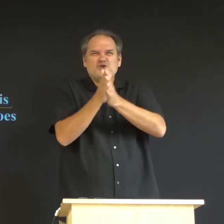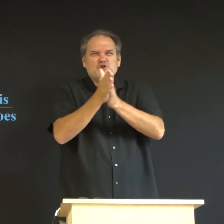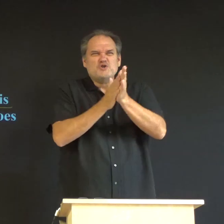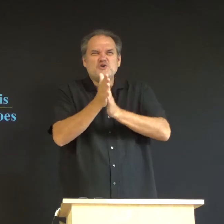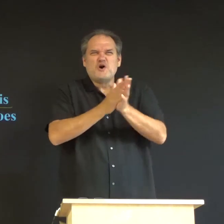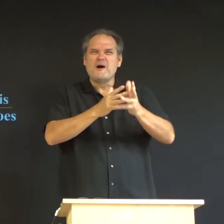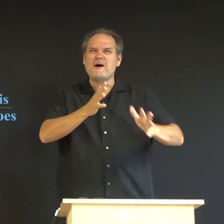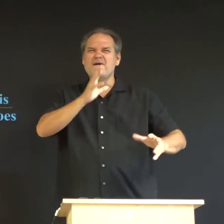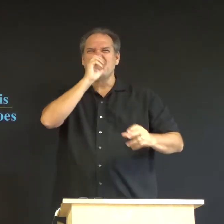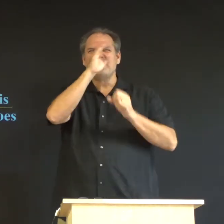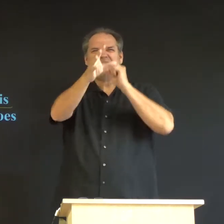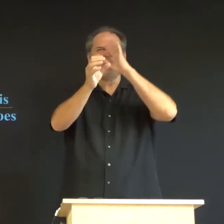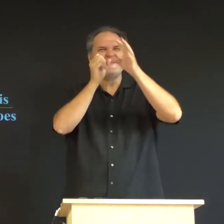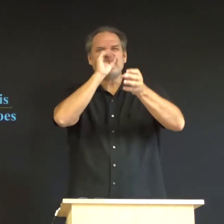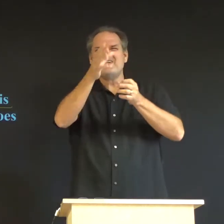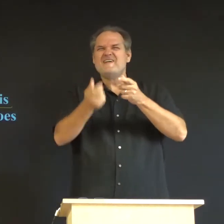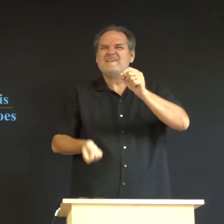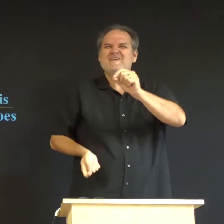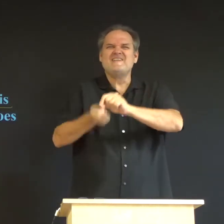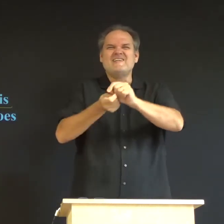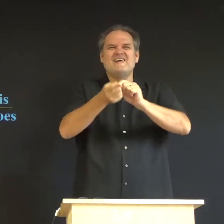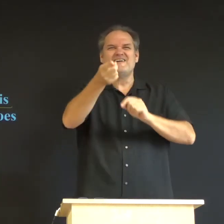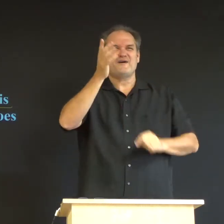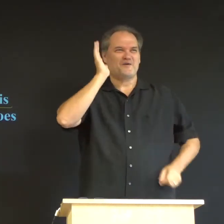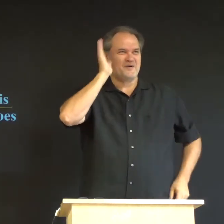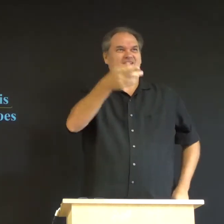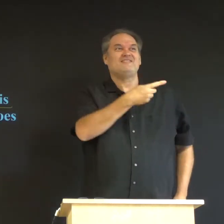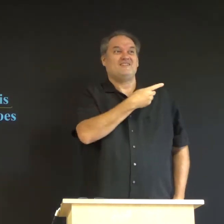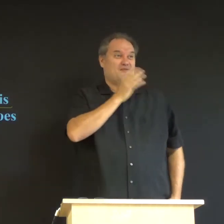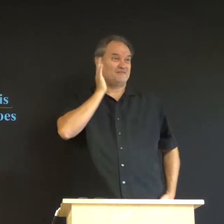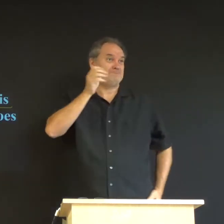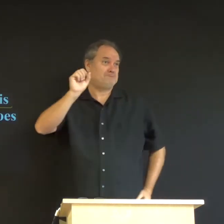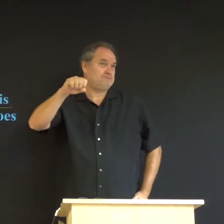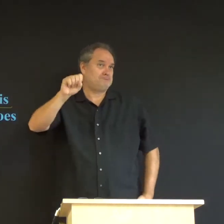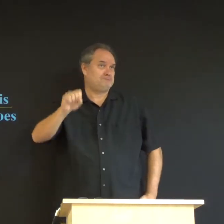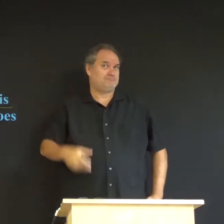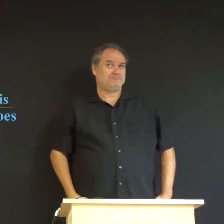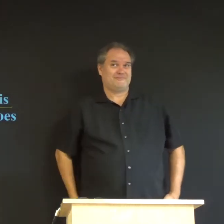life. You know, they like to retaliate. Oh, yeah.